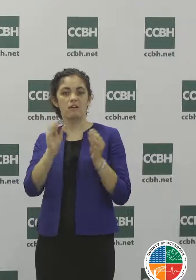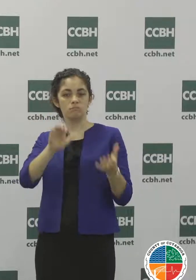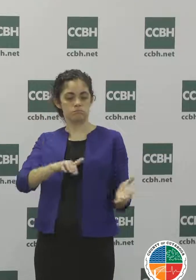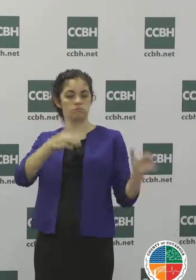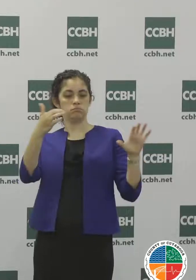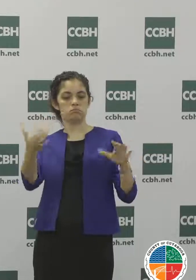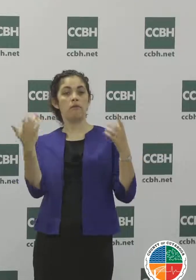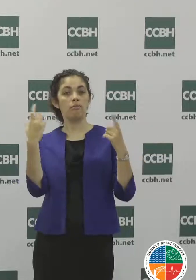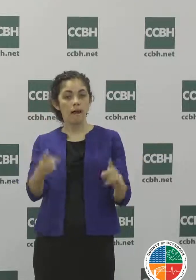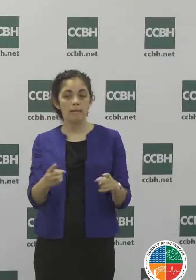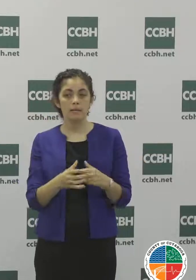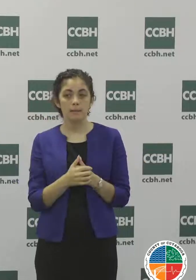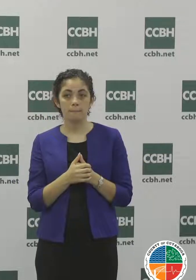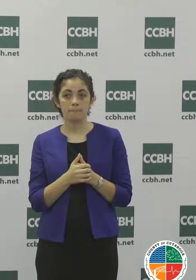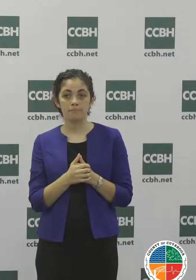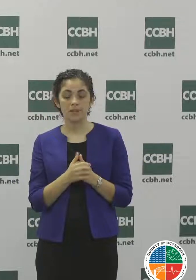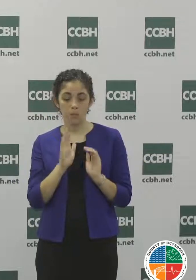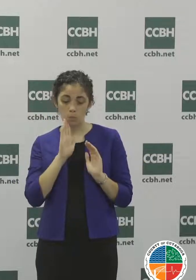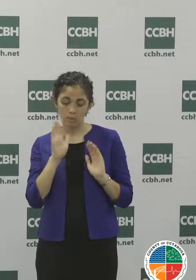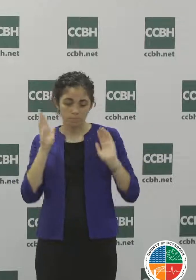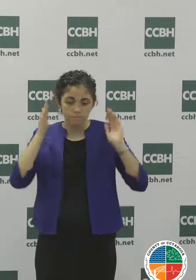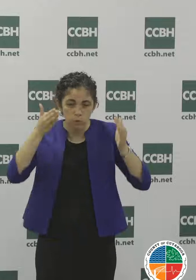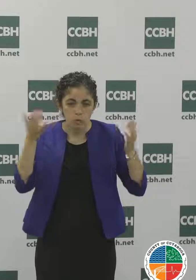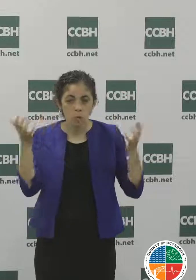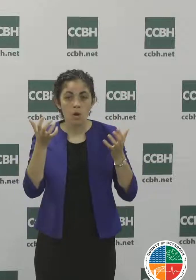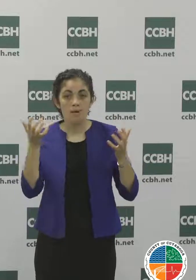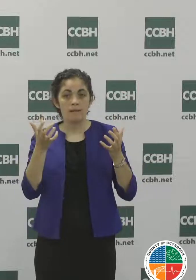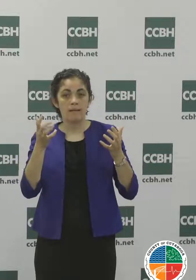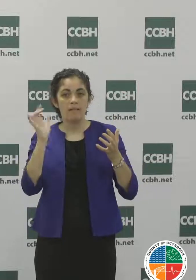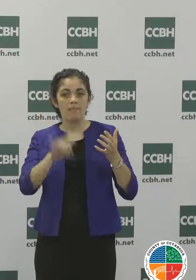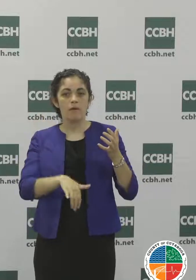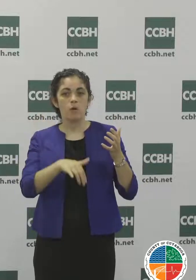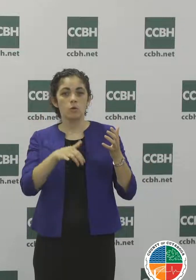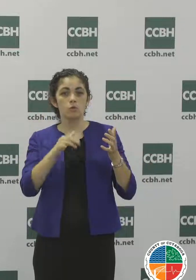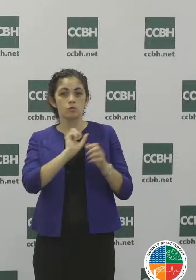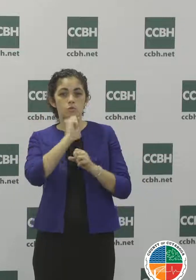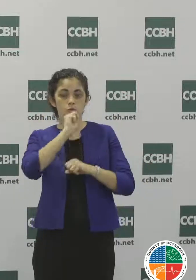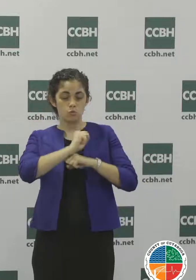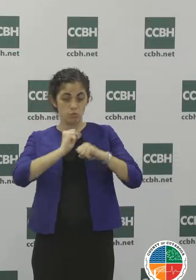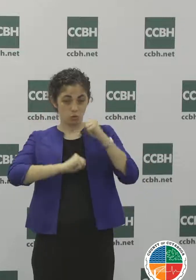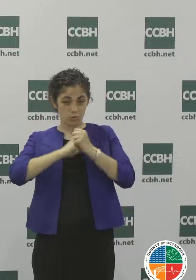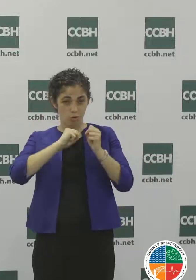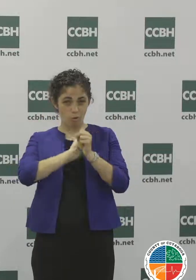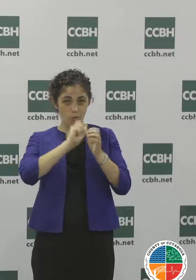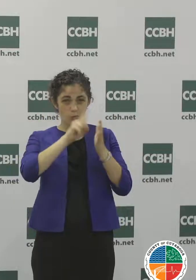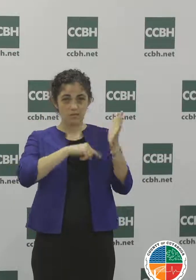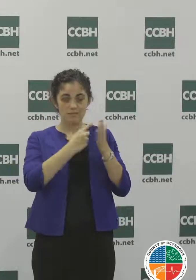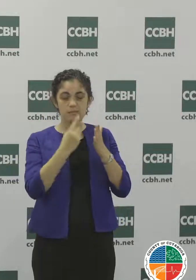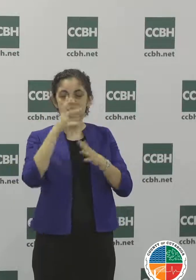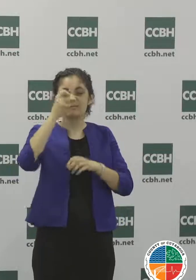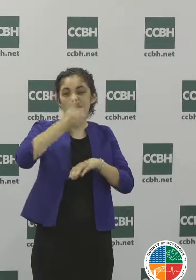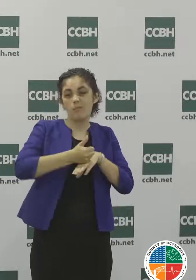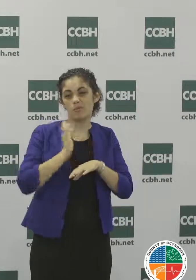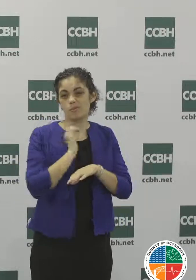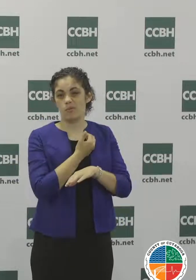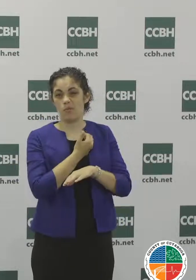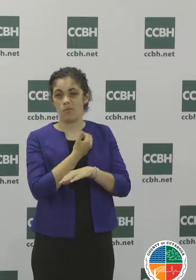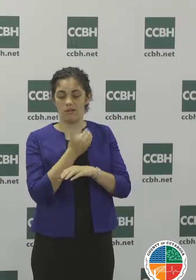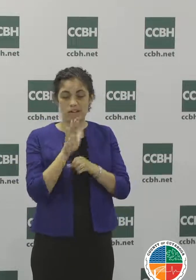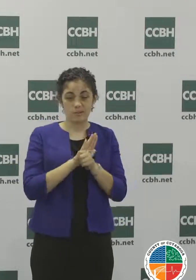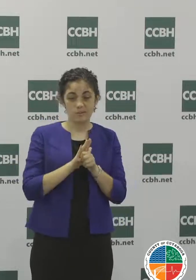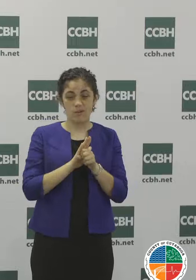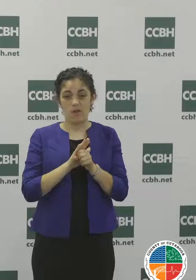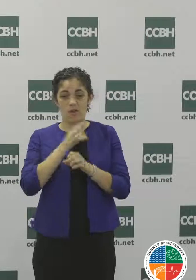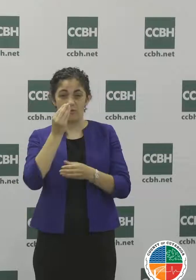disparity. And they're focused on the fact that structural racism is baked into our health system, it's part of our food